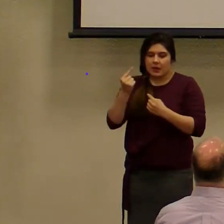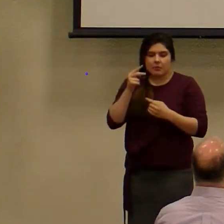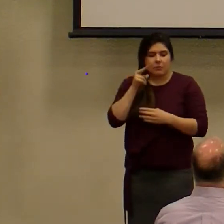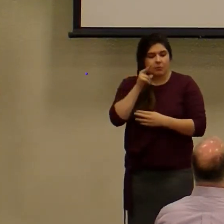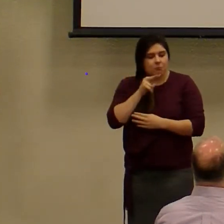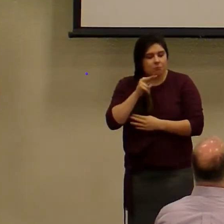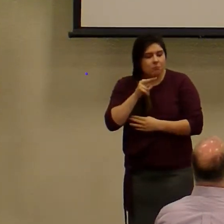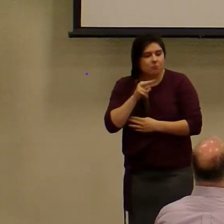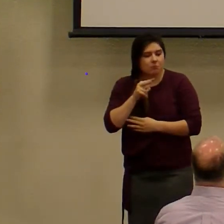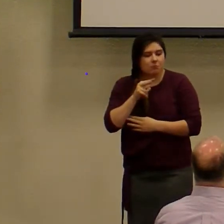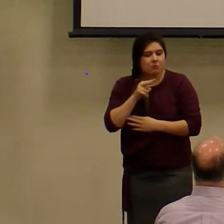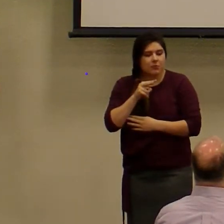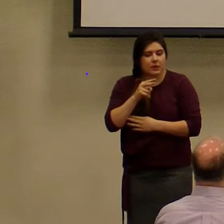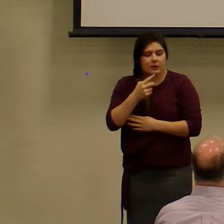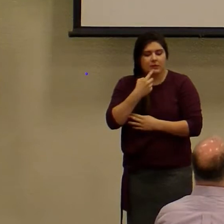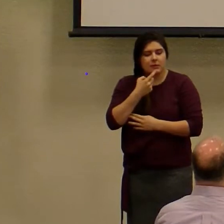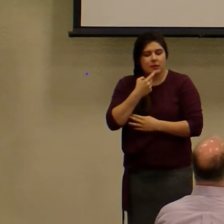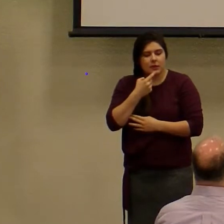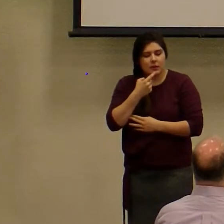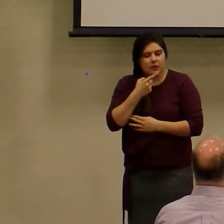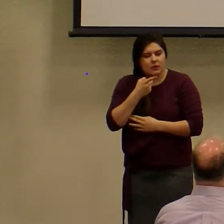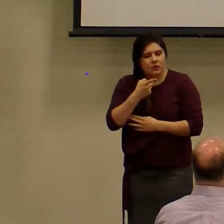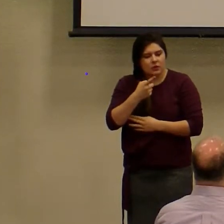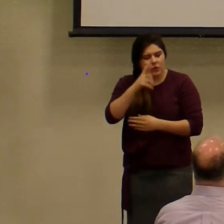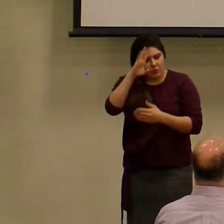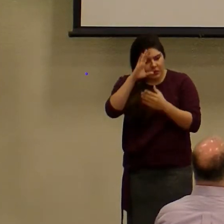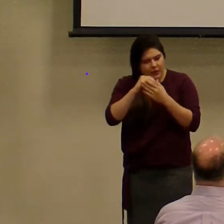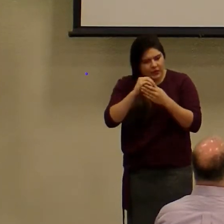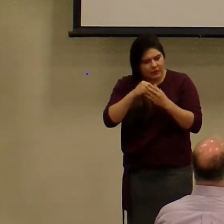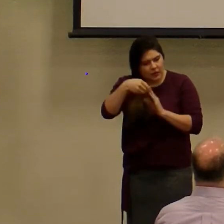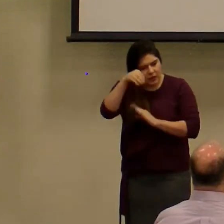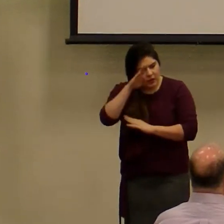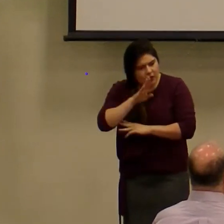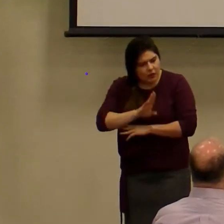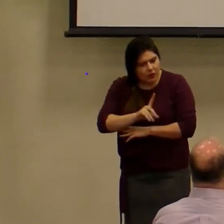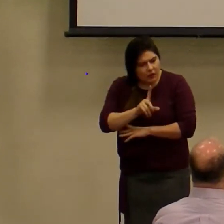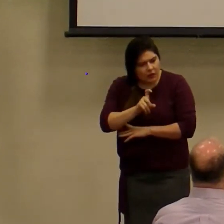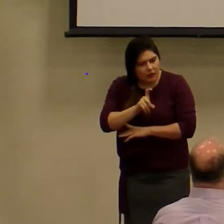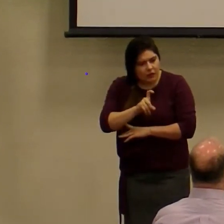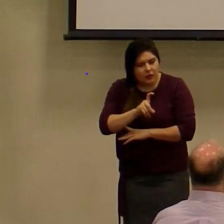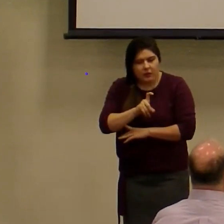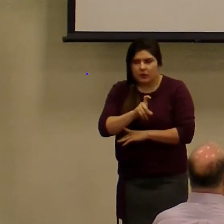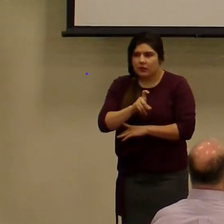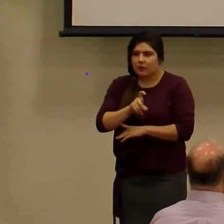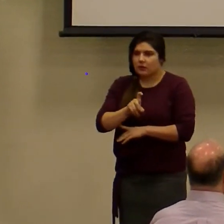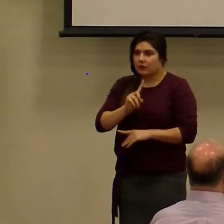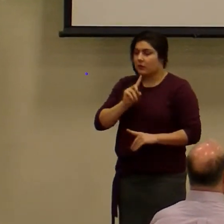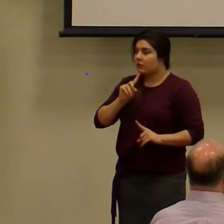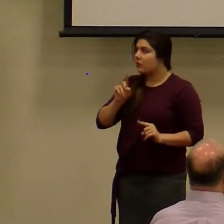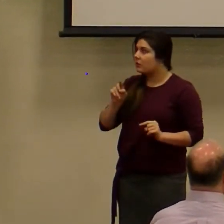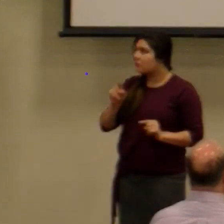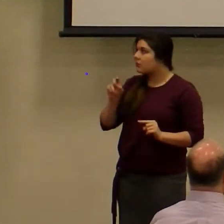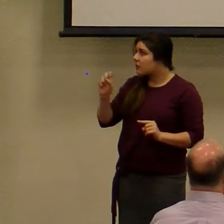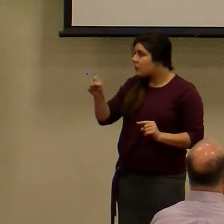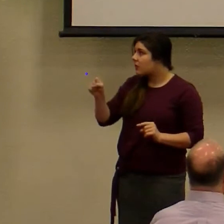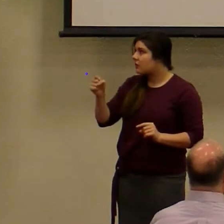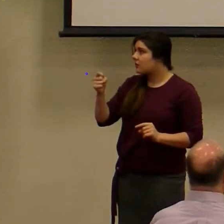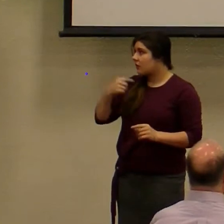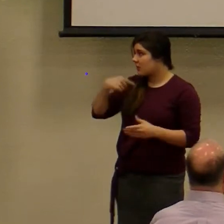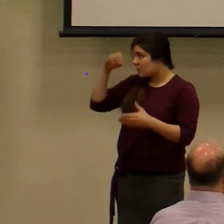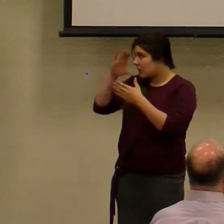him. She said, "Do you believe in God?" And he answered, yes, I